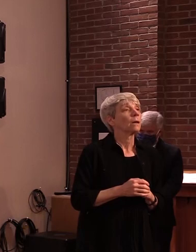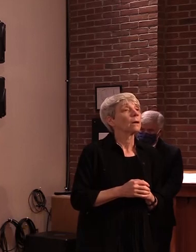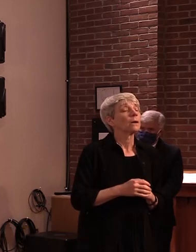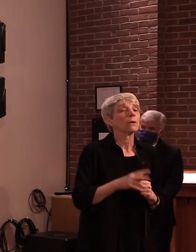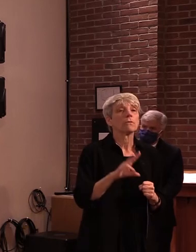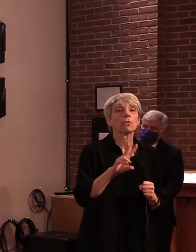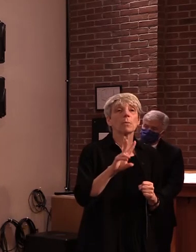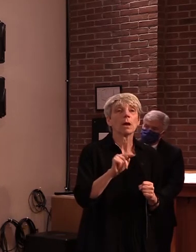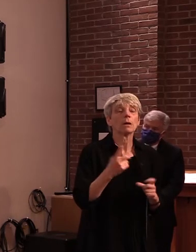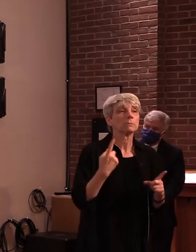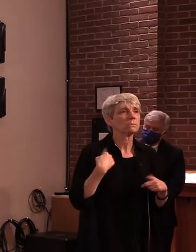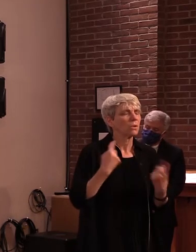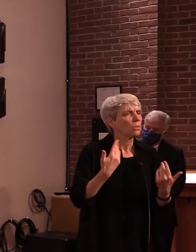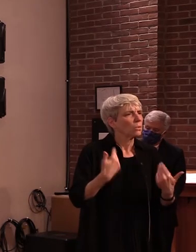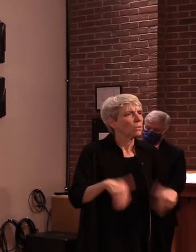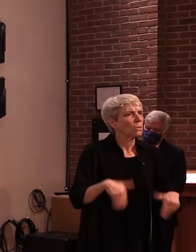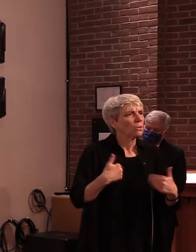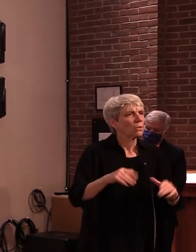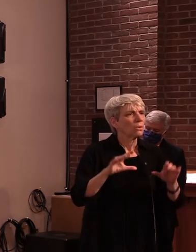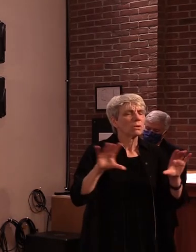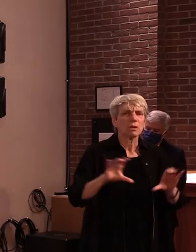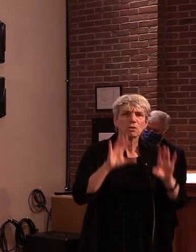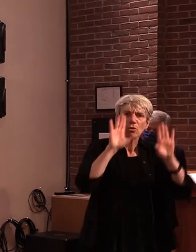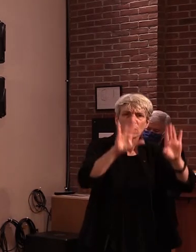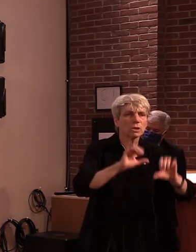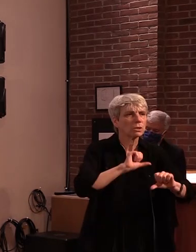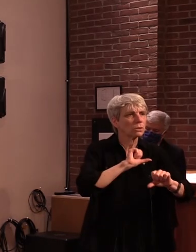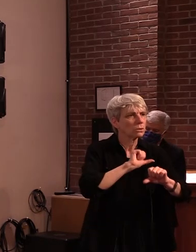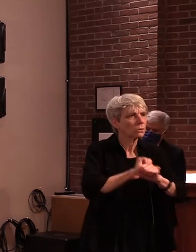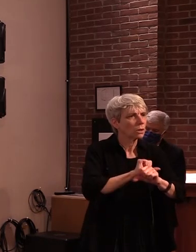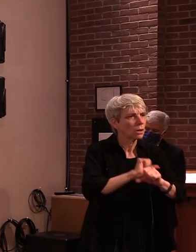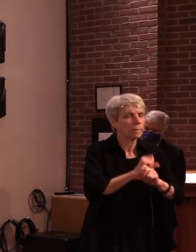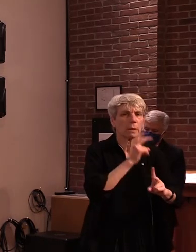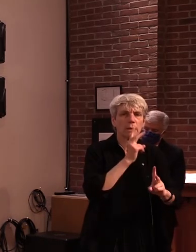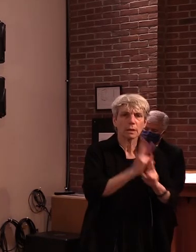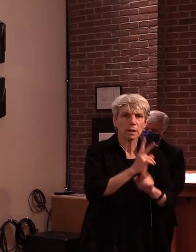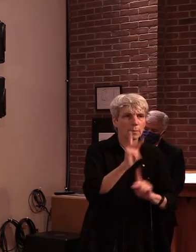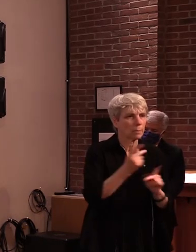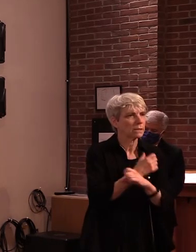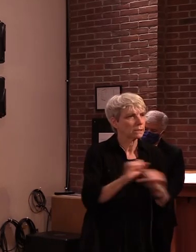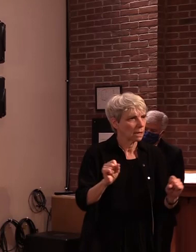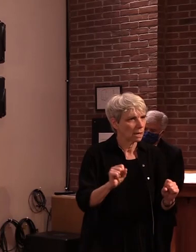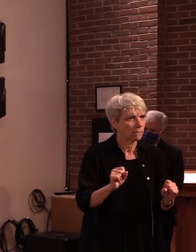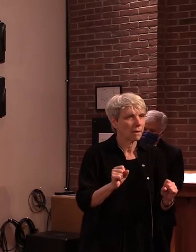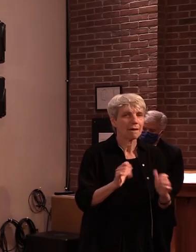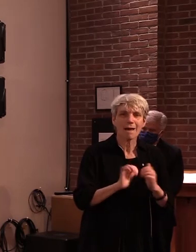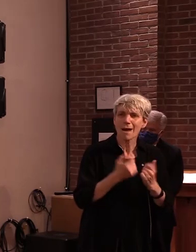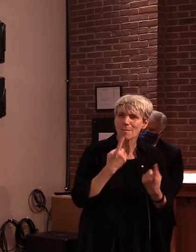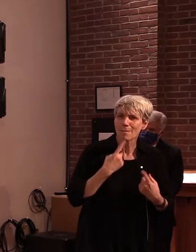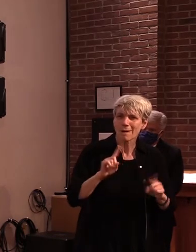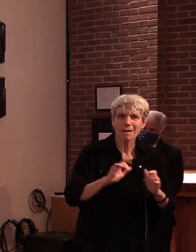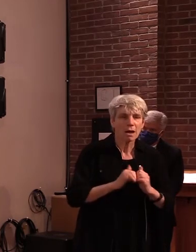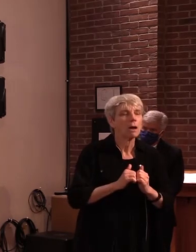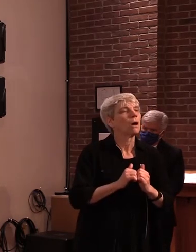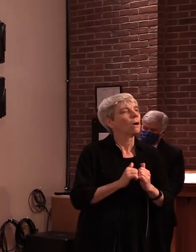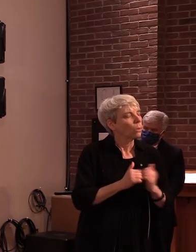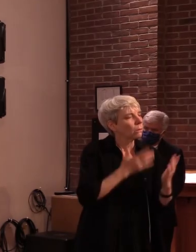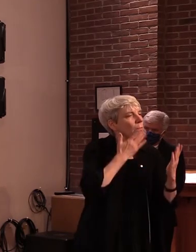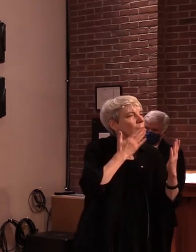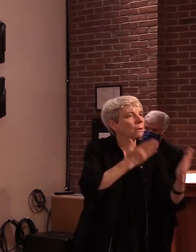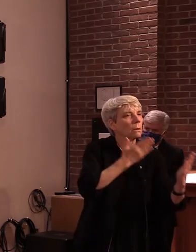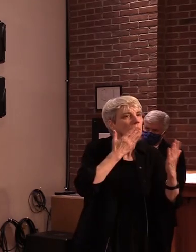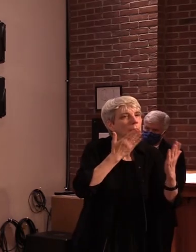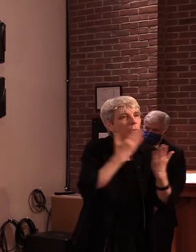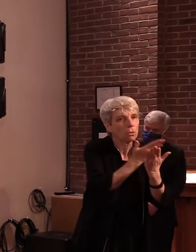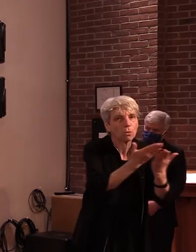can't be said enough that the gains we have achieved have only been possible because of the cooperation and sacrifices Vermonters